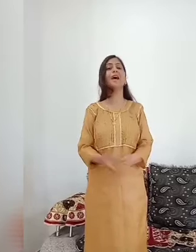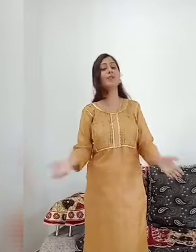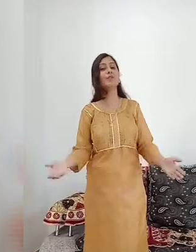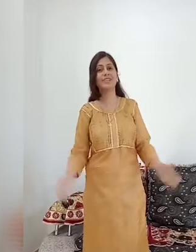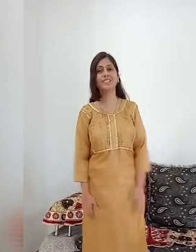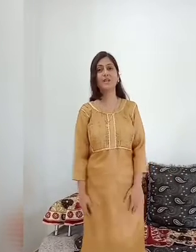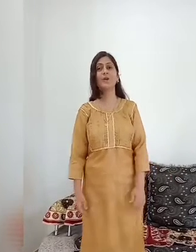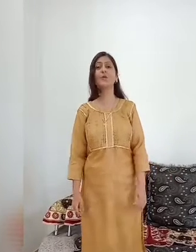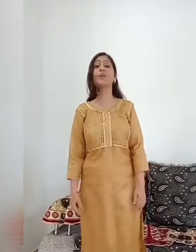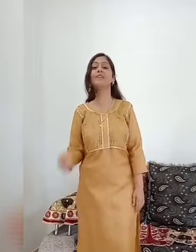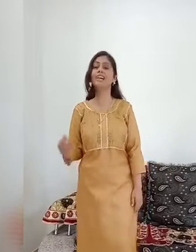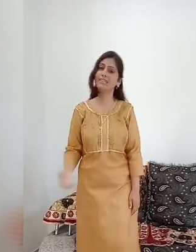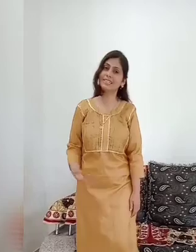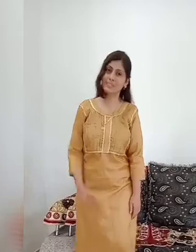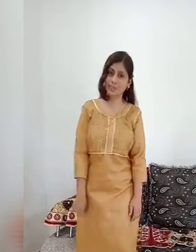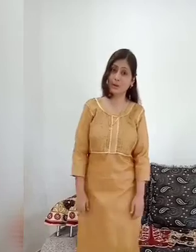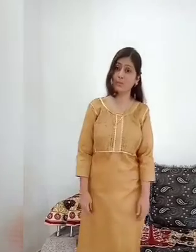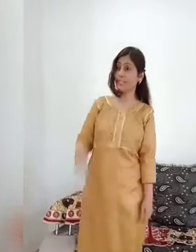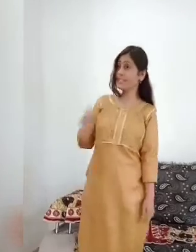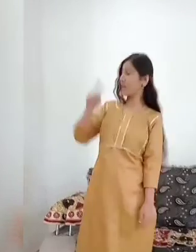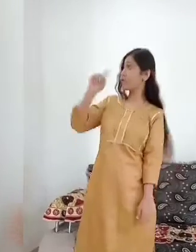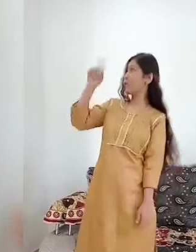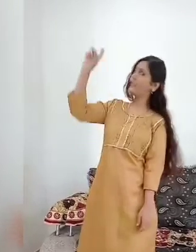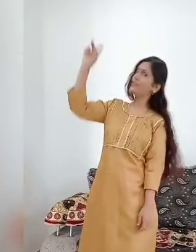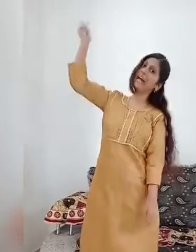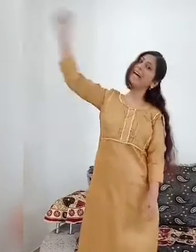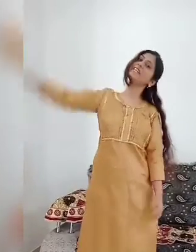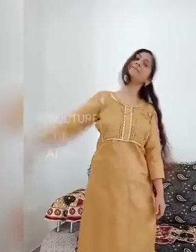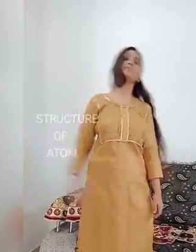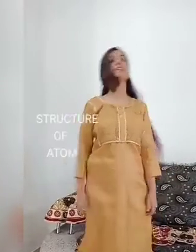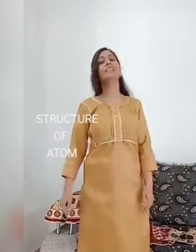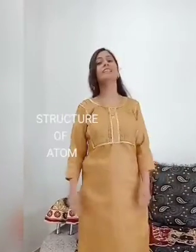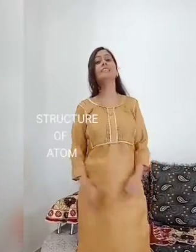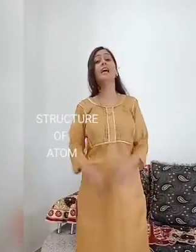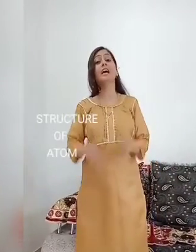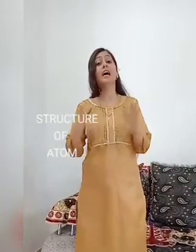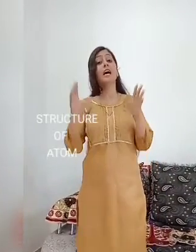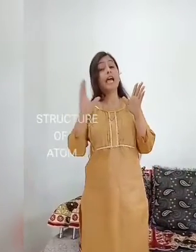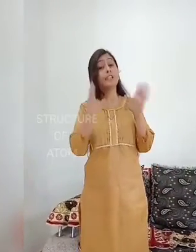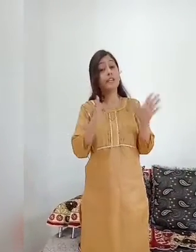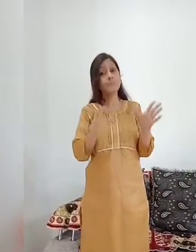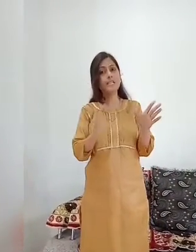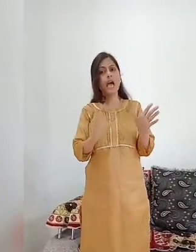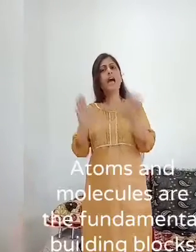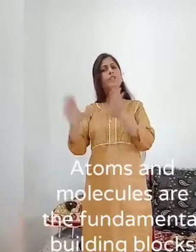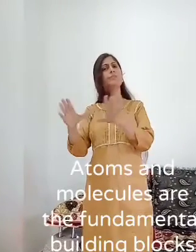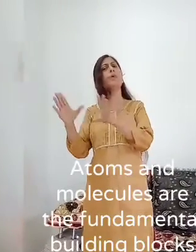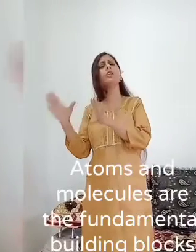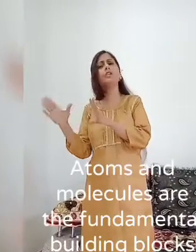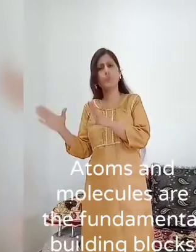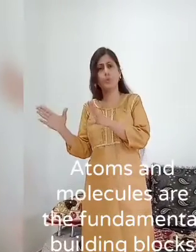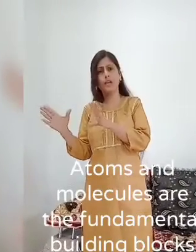Hello friends, today we are discuss about the structure of an atom. Atoms and the molecules are